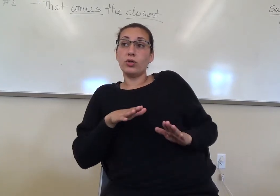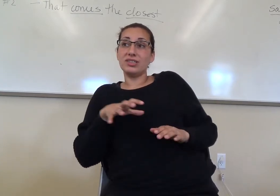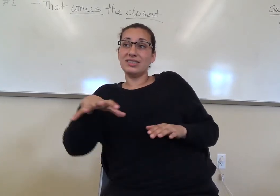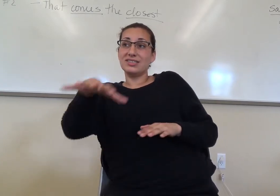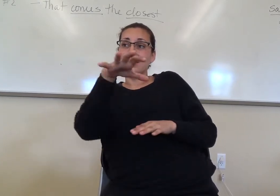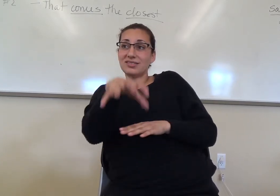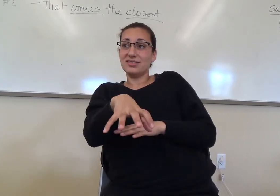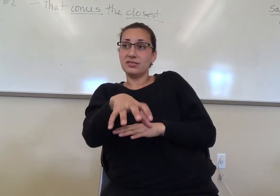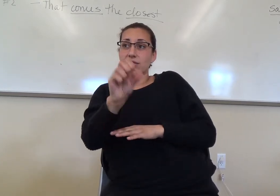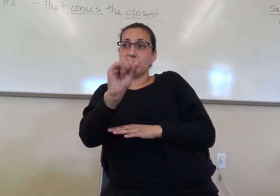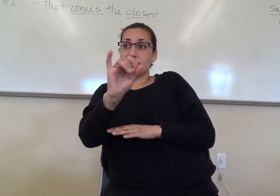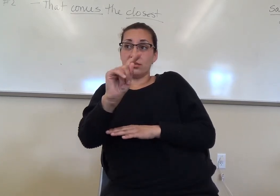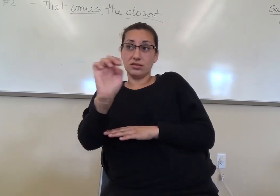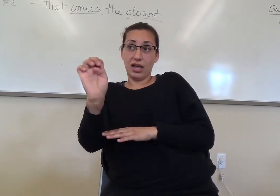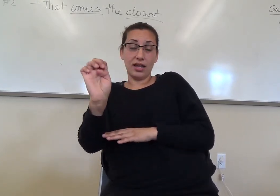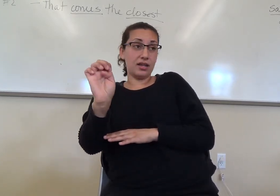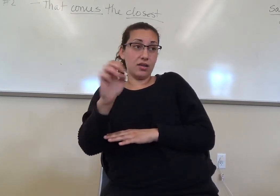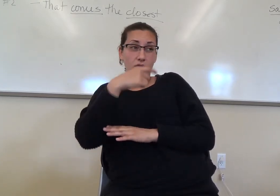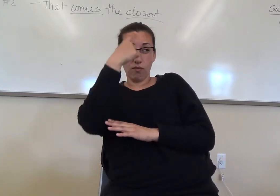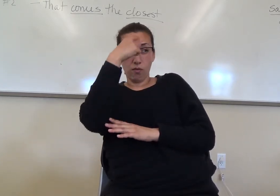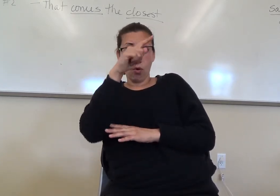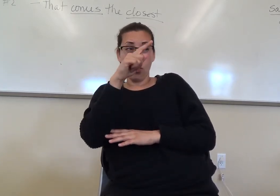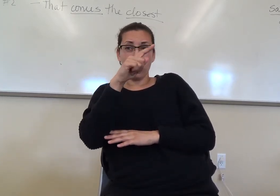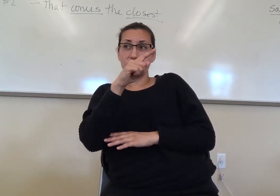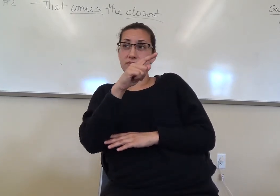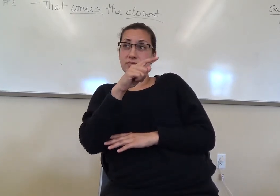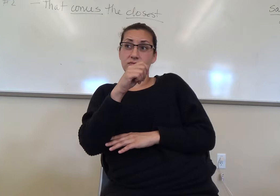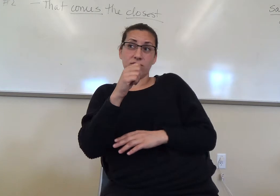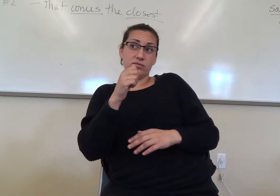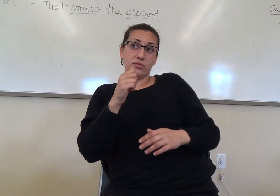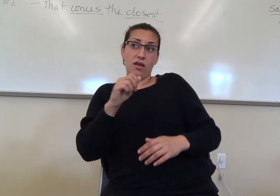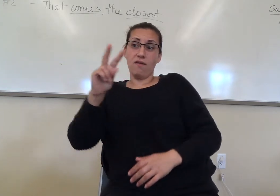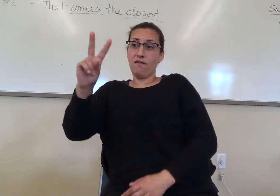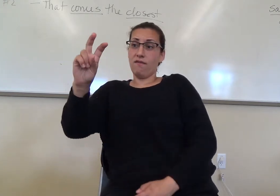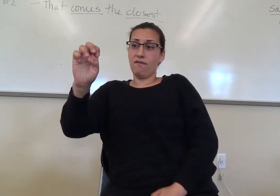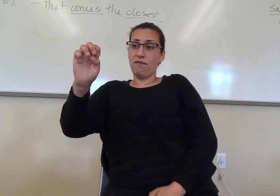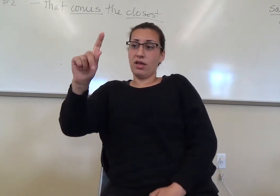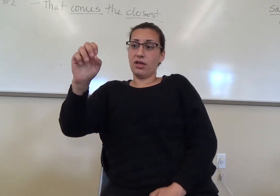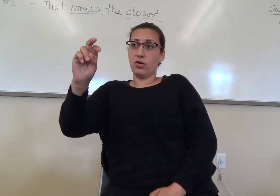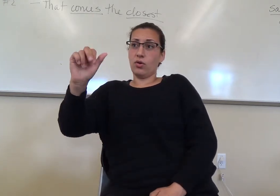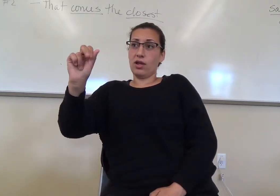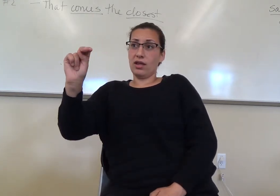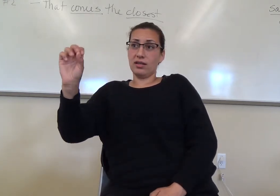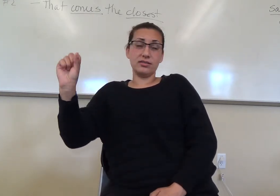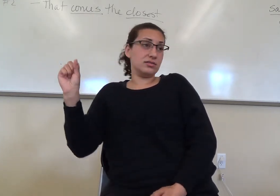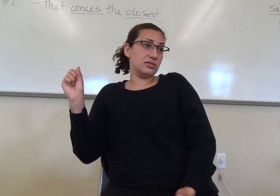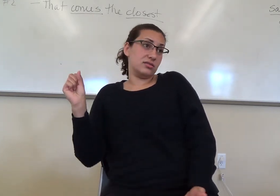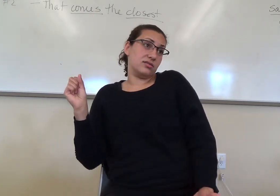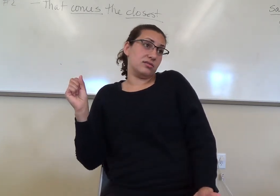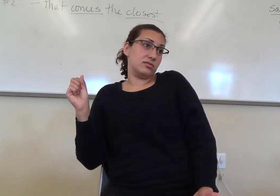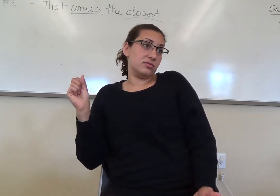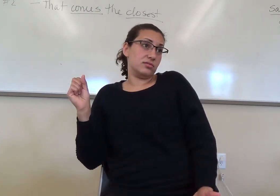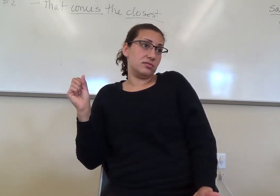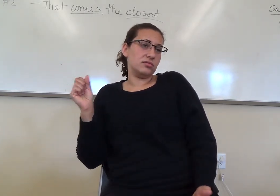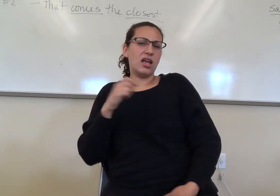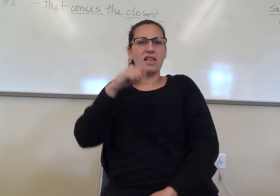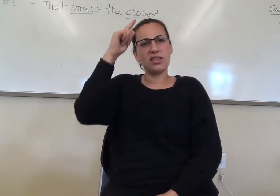good. And why is it a famous? Think in terms of who's doing the action. You're saying